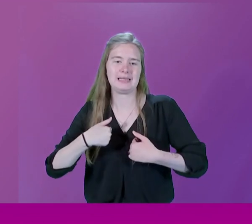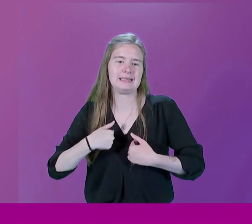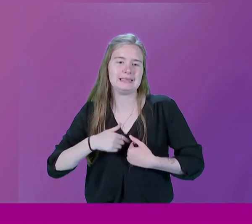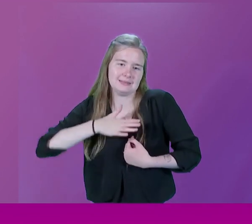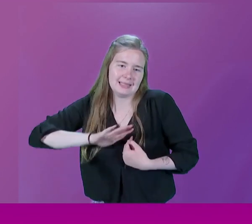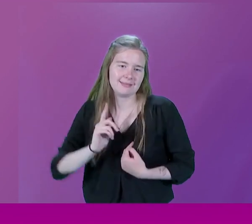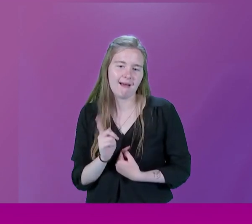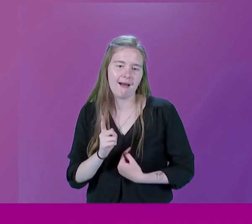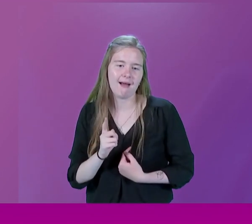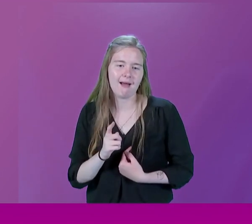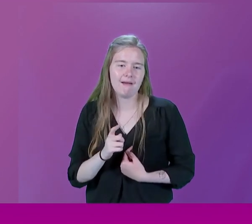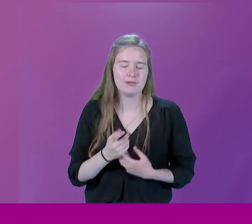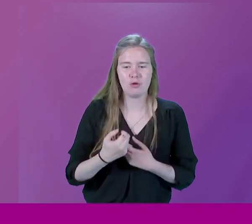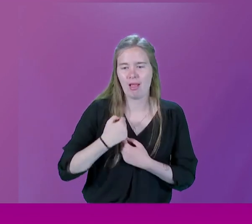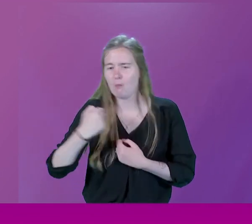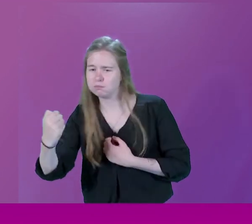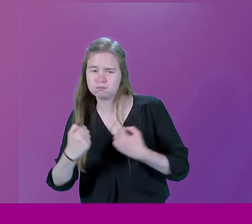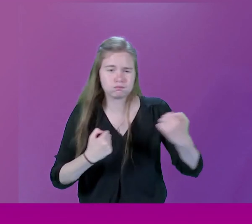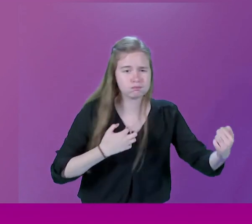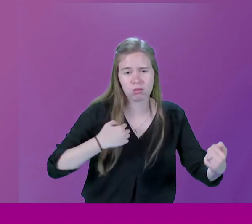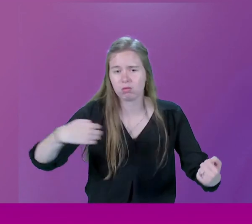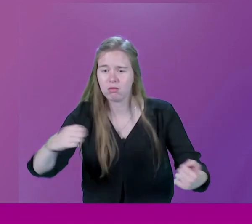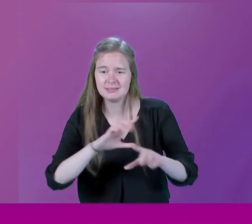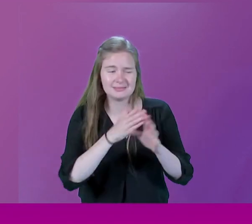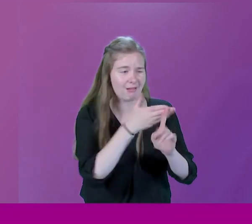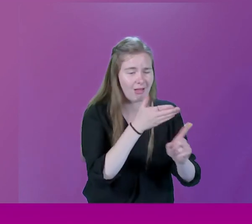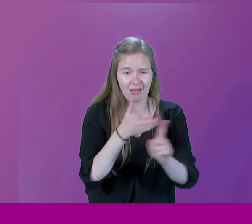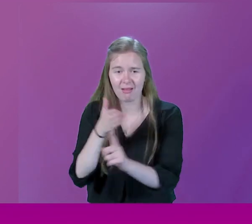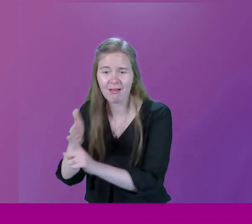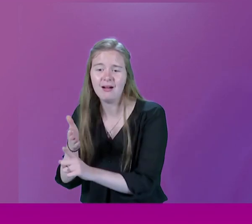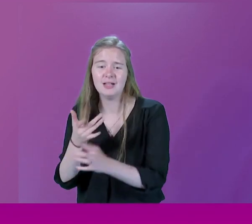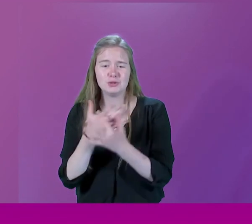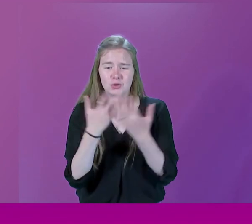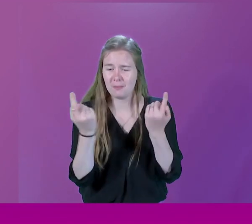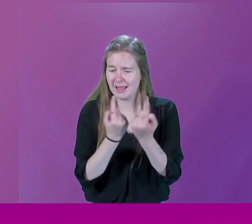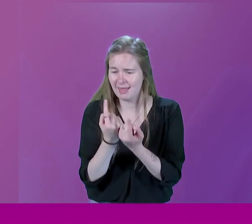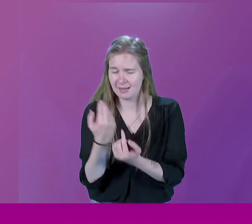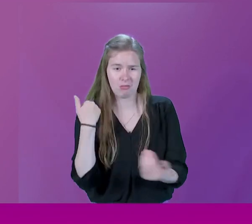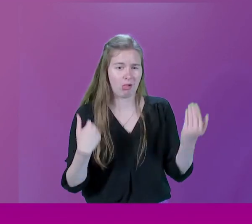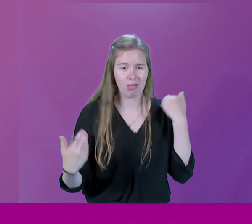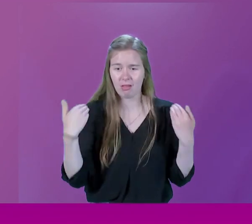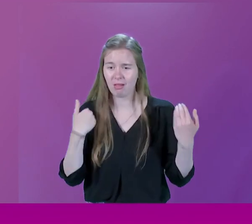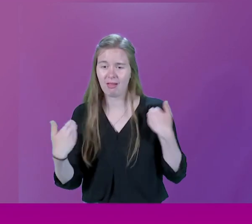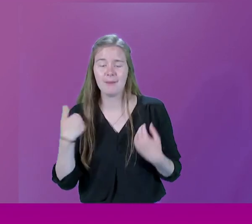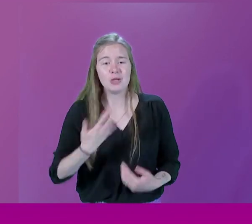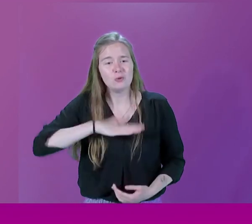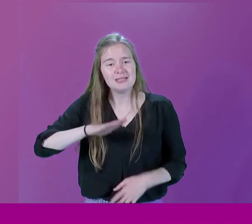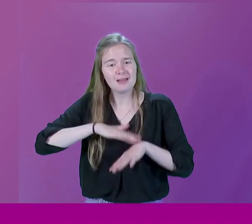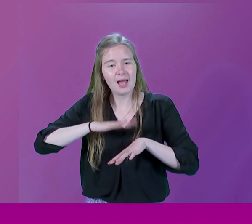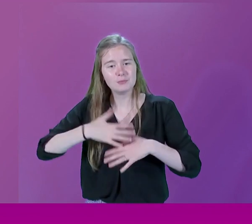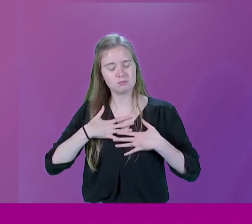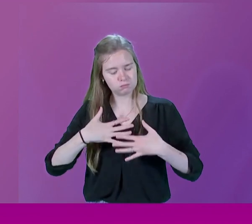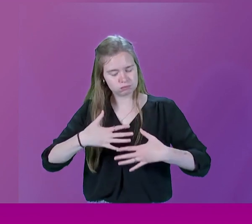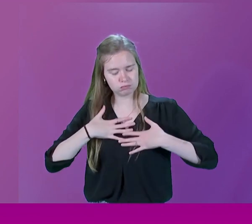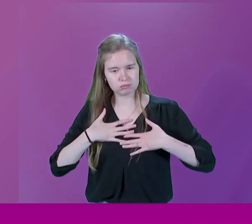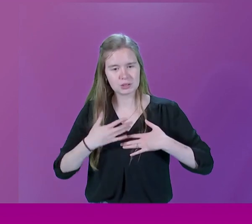because, you know, you're pulled in all different directions and you have all sorts of things coming your way. But ultimately,